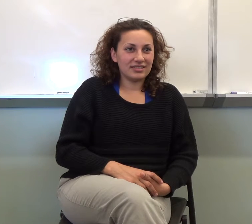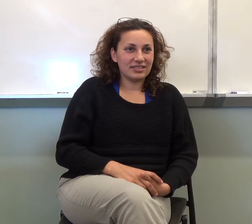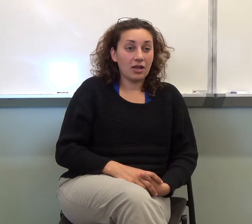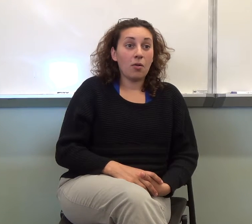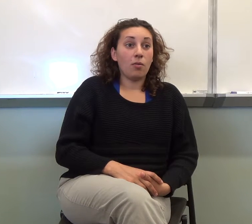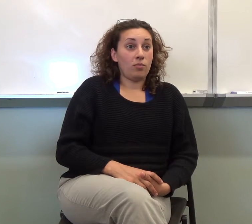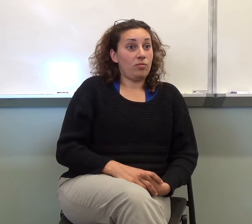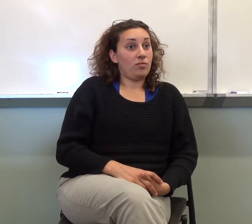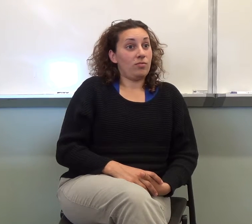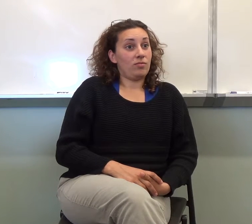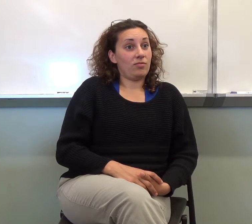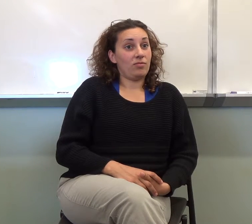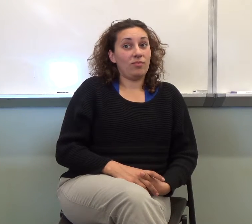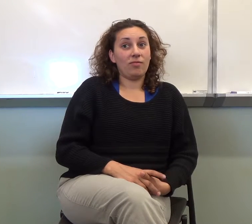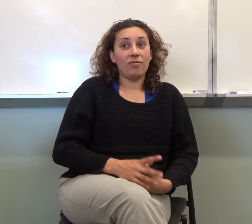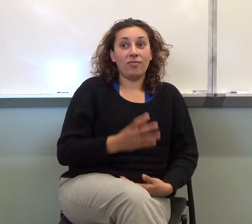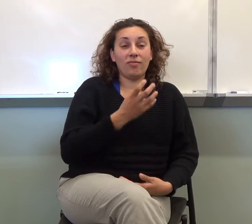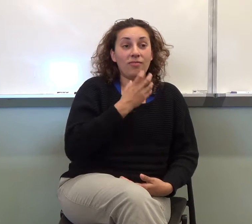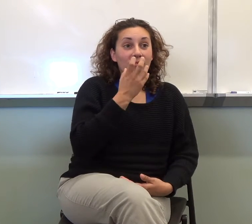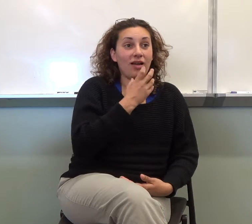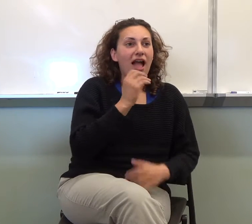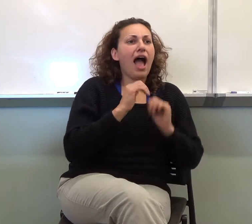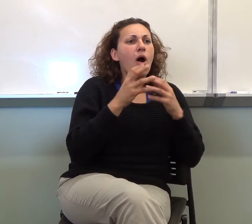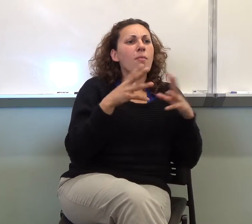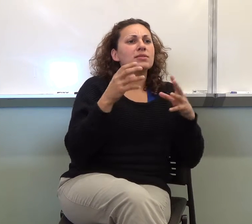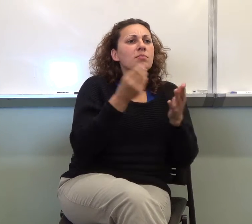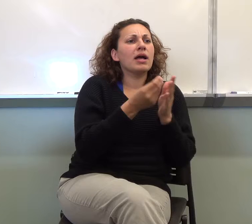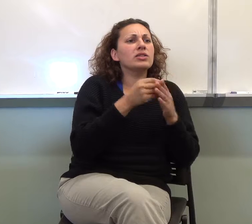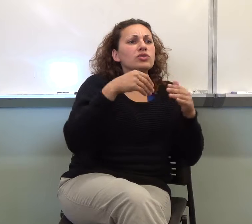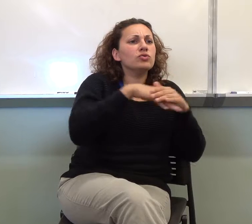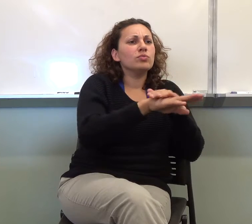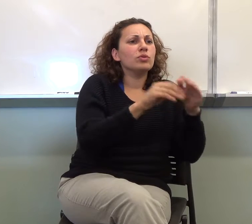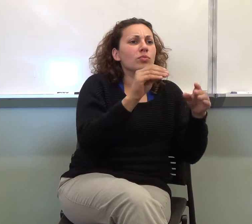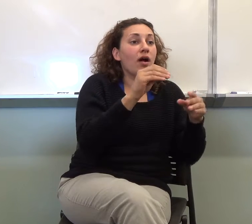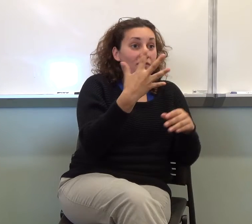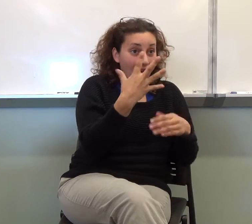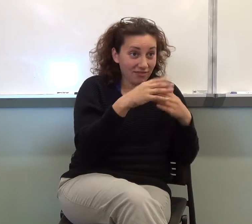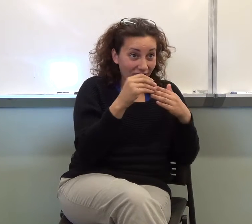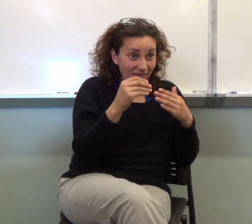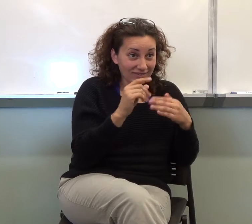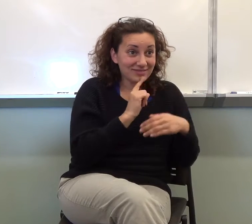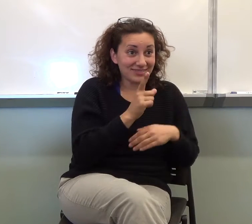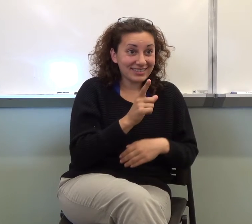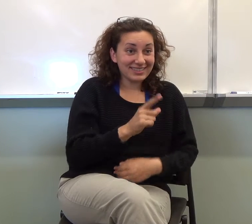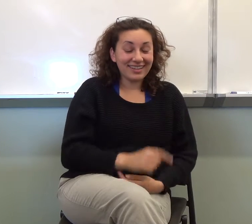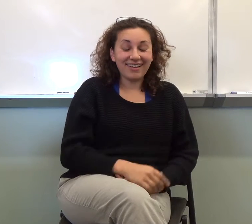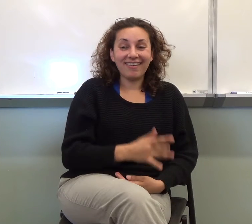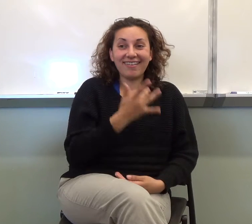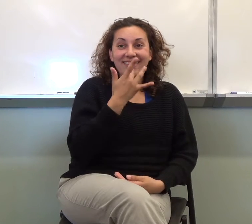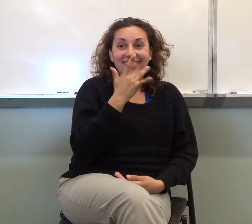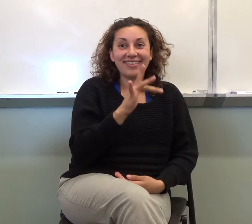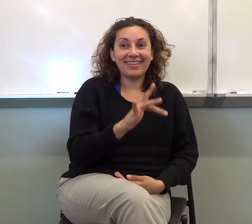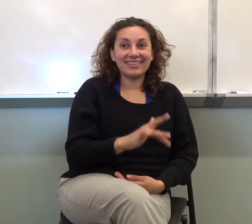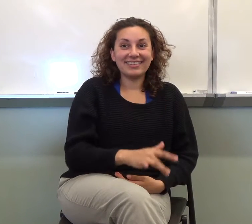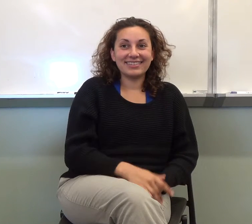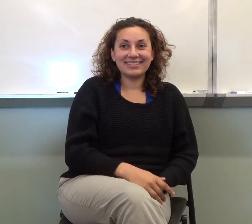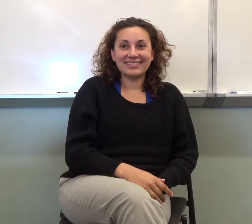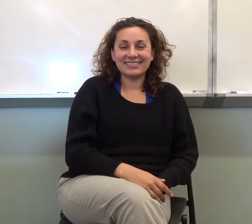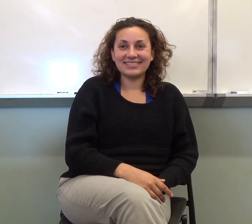greater is 1/3. Now, that's expressing probability as a fraction, which it often is in textbooks.